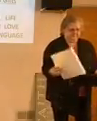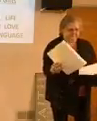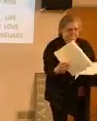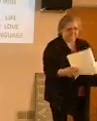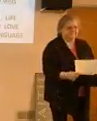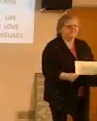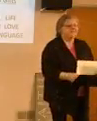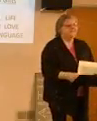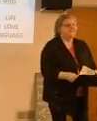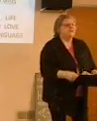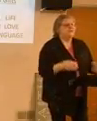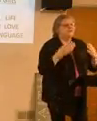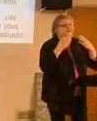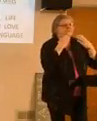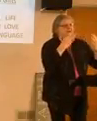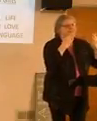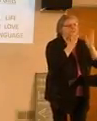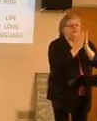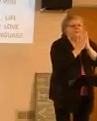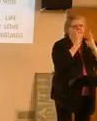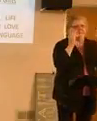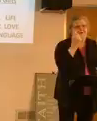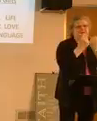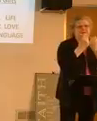you, praise team.